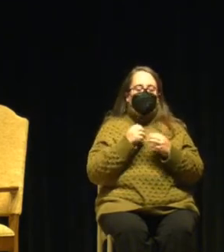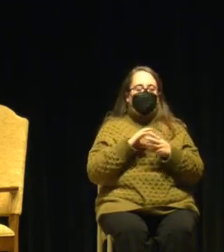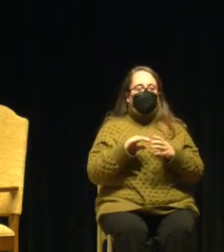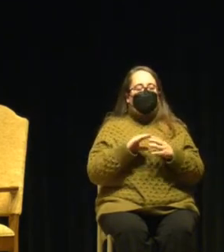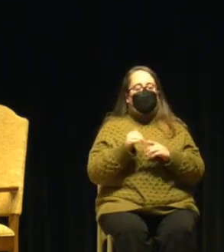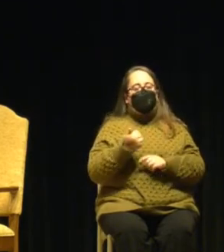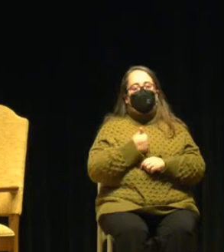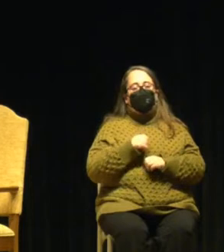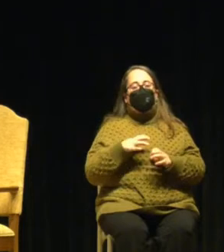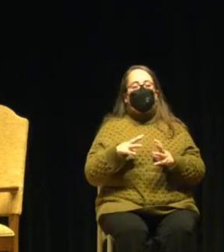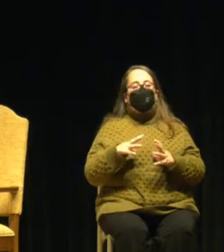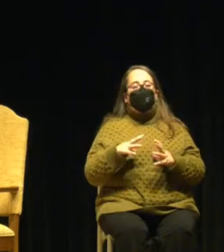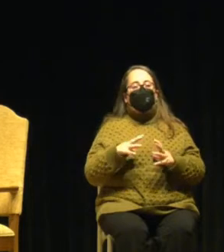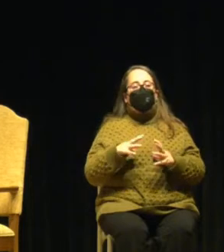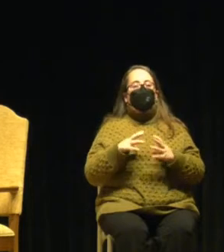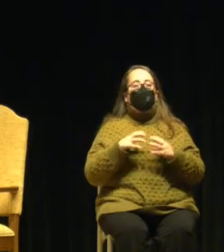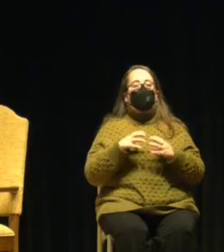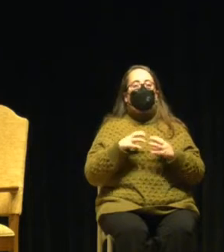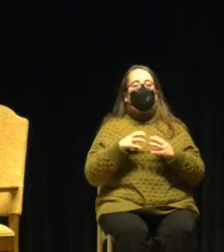self-acceptance.